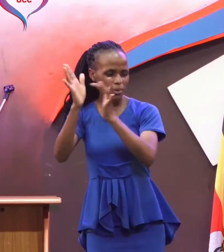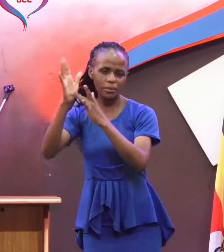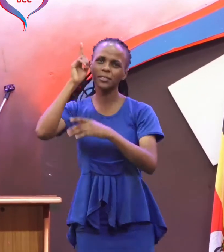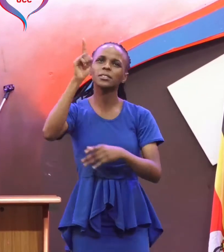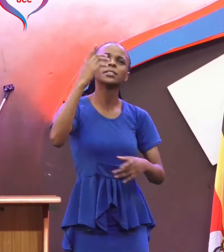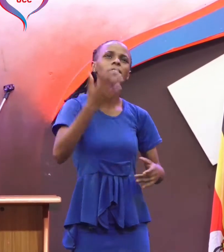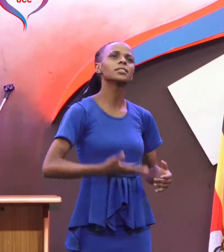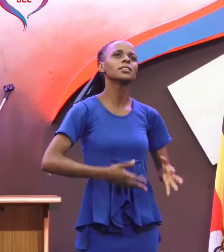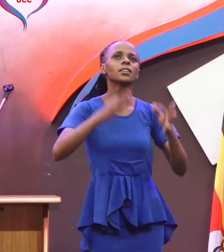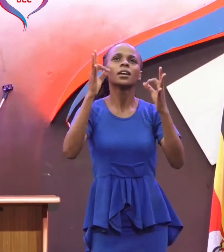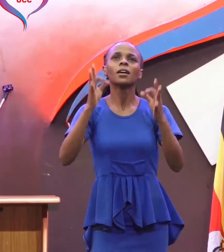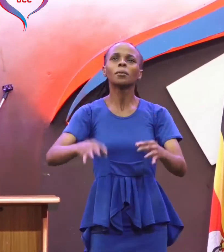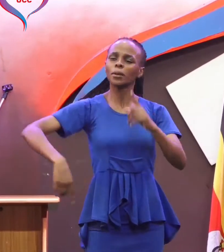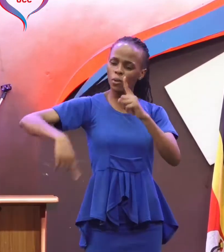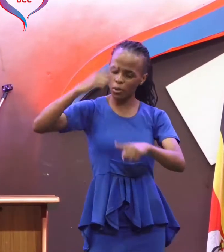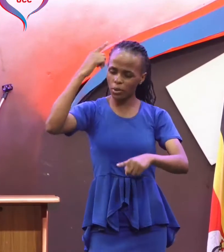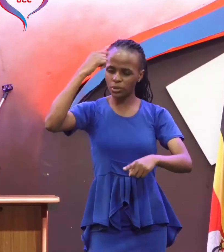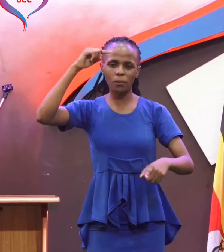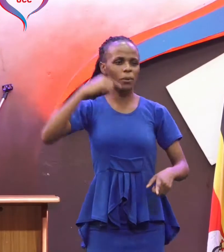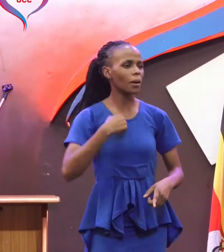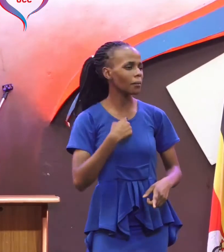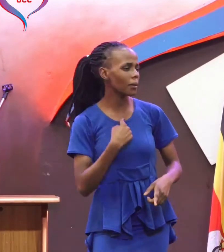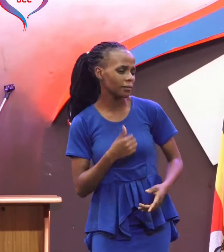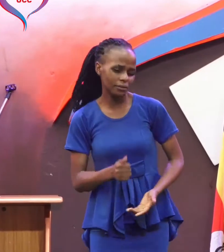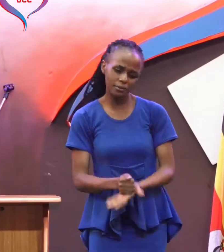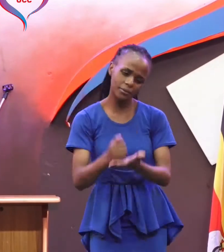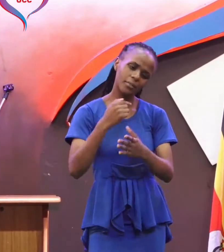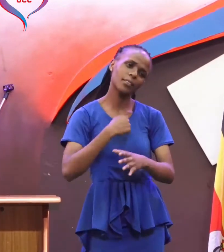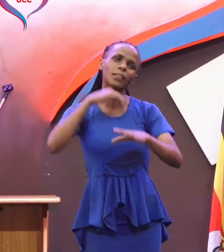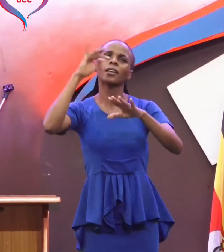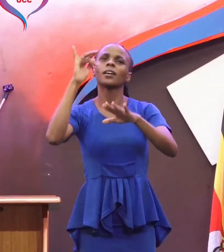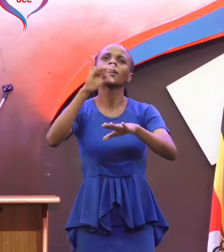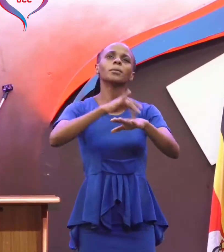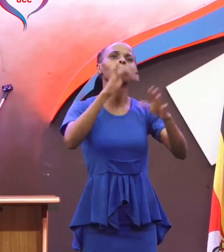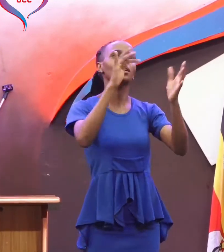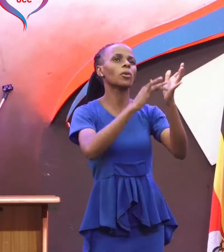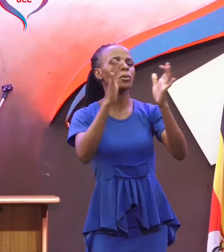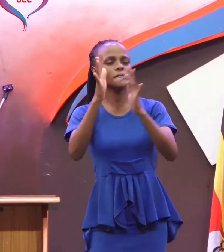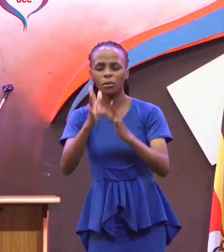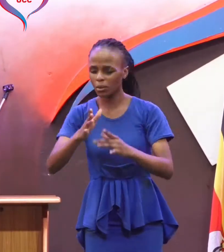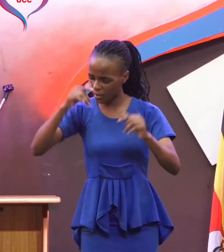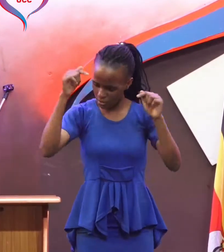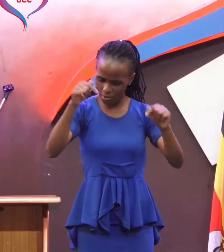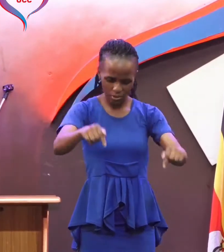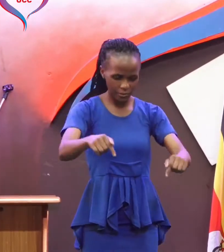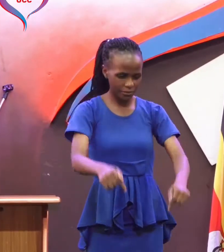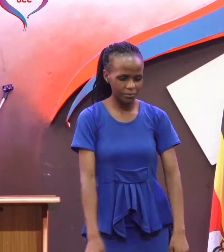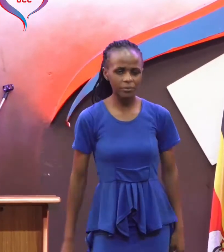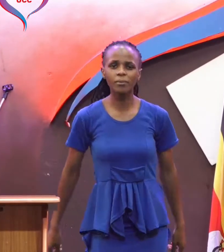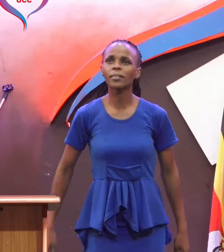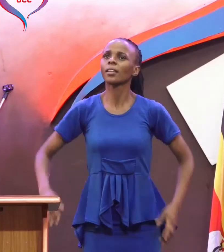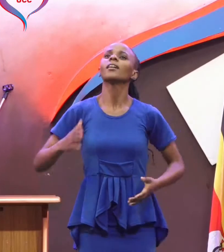Olina bye wampangulira mikono gyomukama mikwateko Yesu mikono gyolero Olina